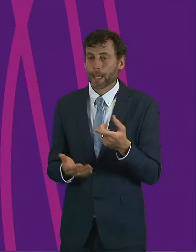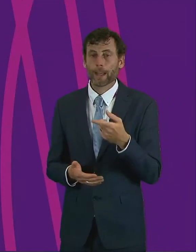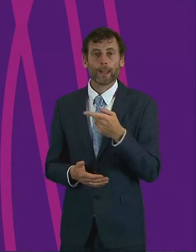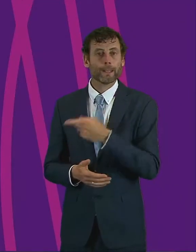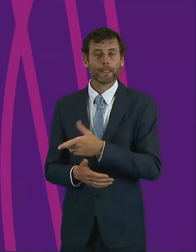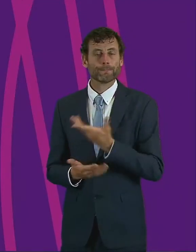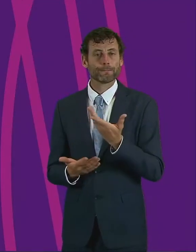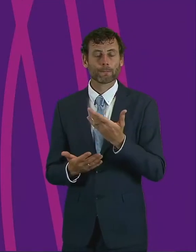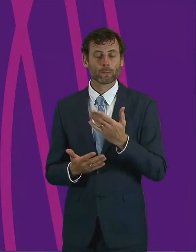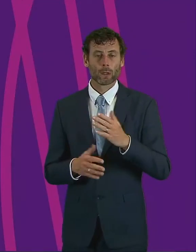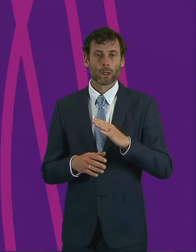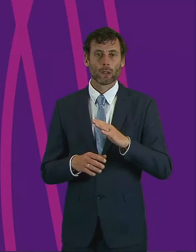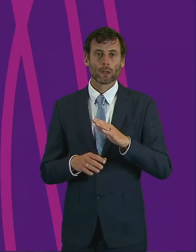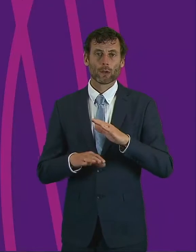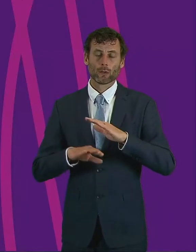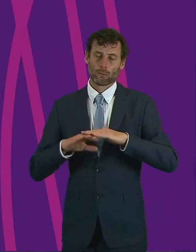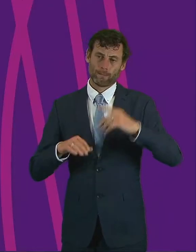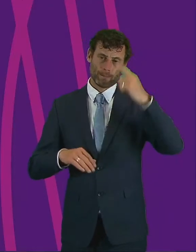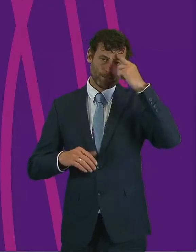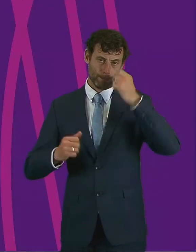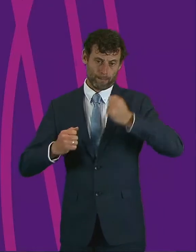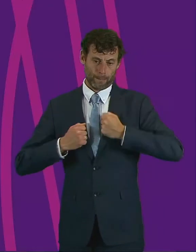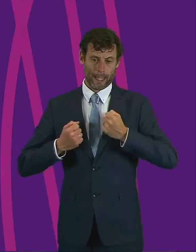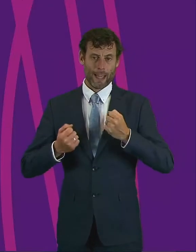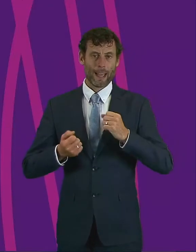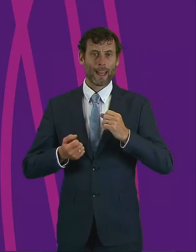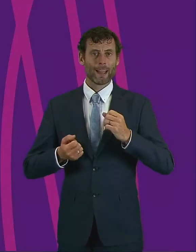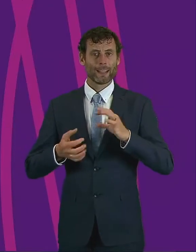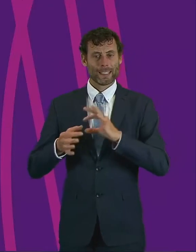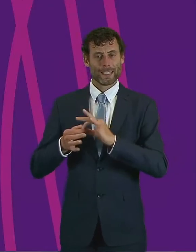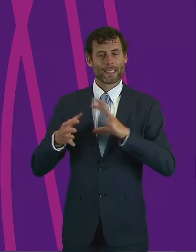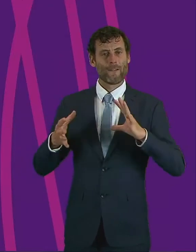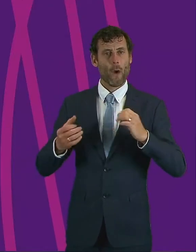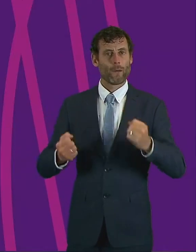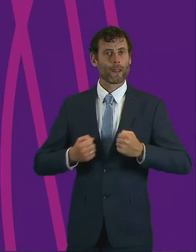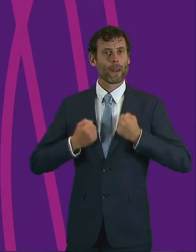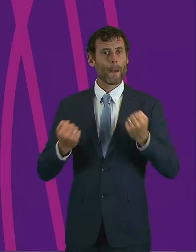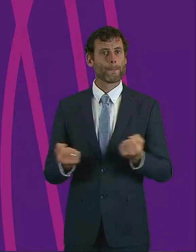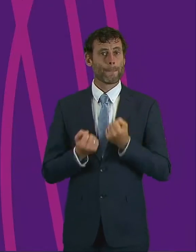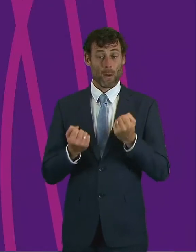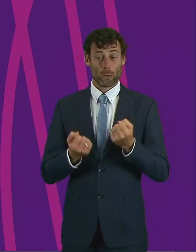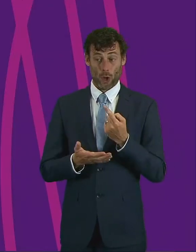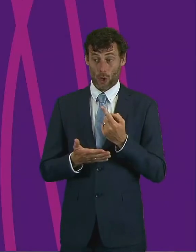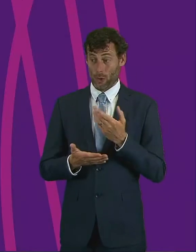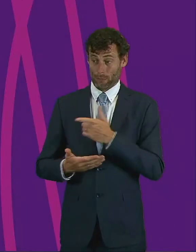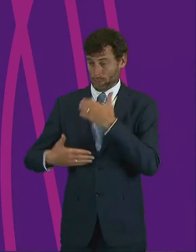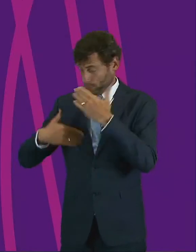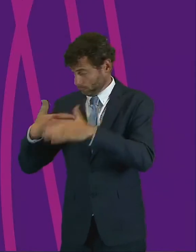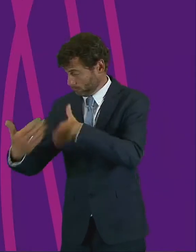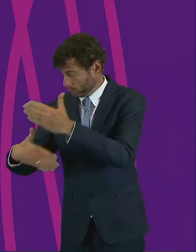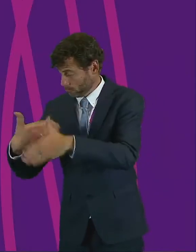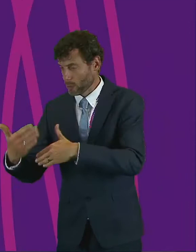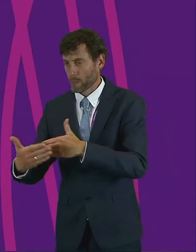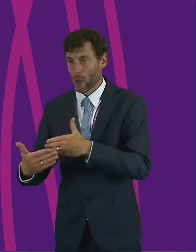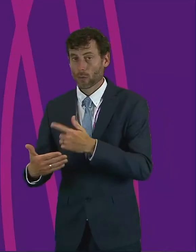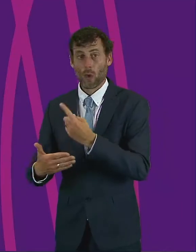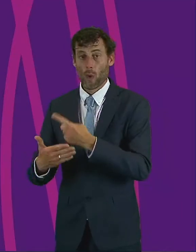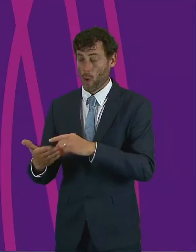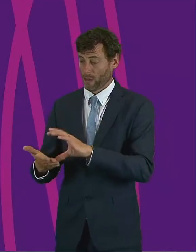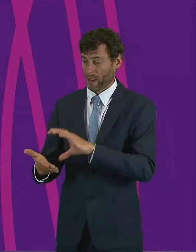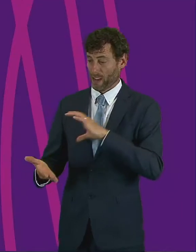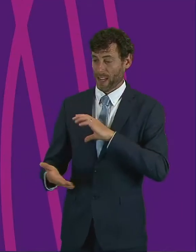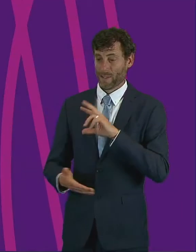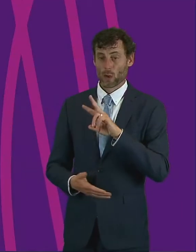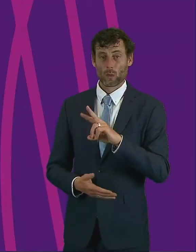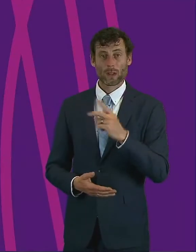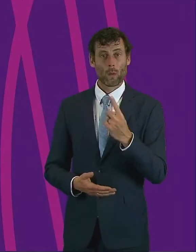and as a result the Scottish Government will only receive £21 million to support jobs and the economy? Cabinet Secretary, surely